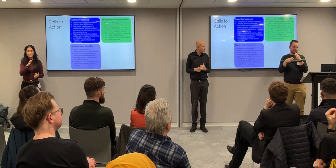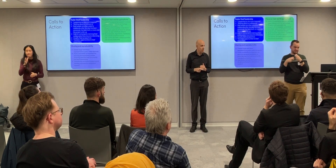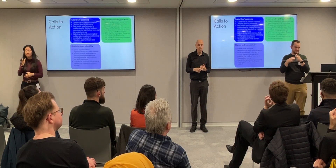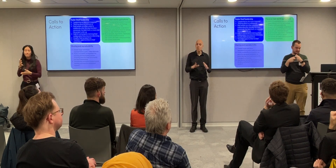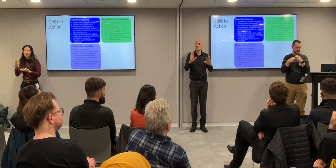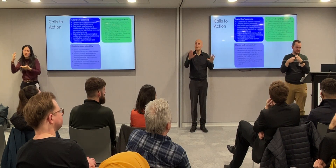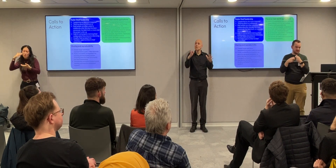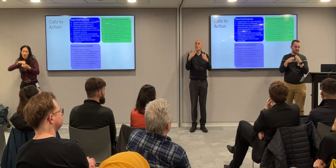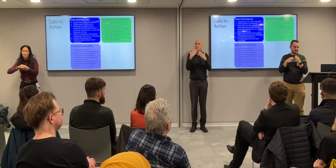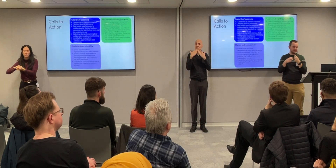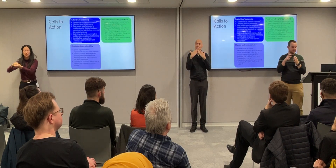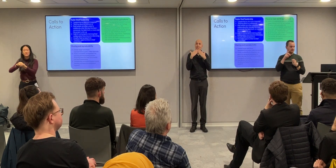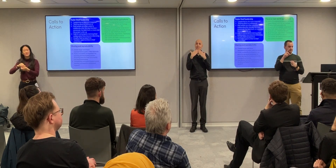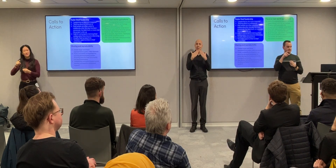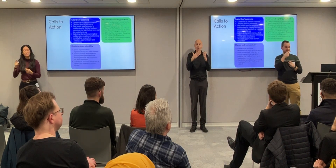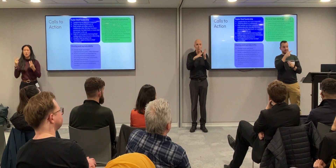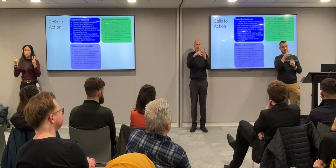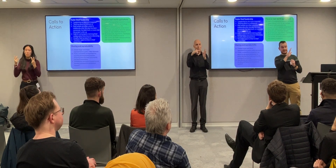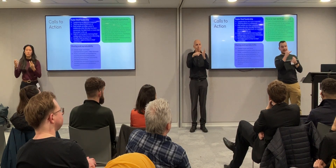for your presentation.